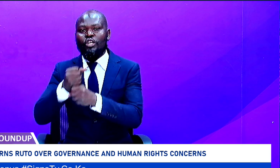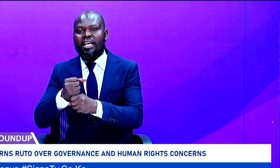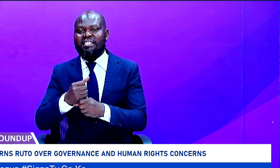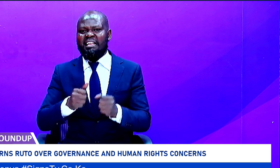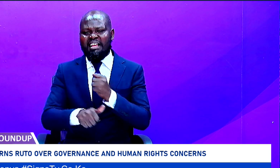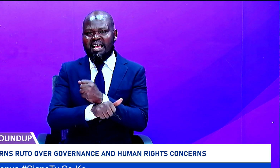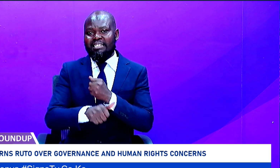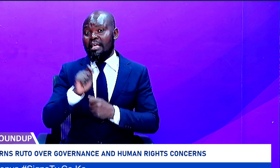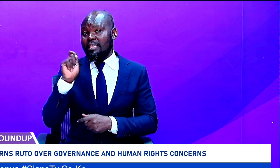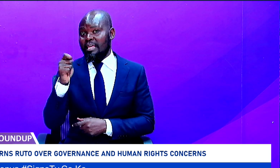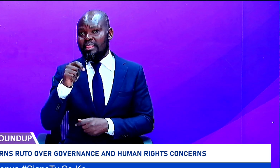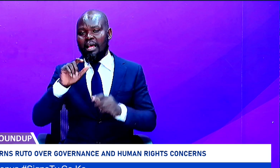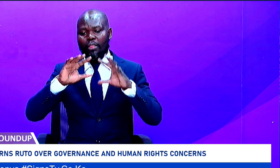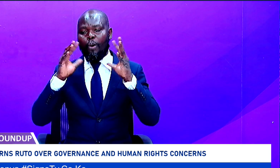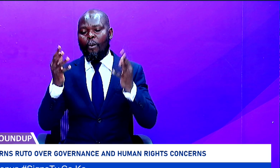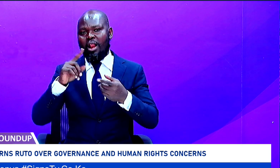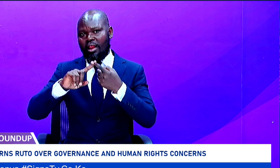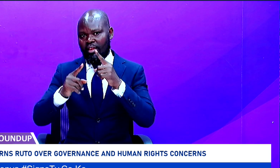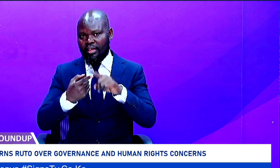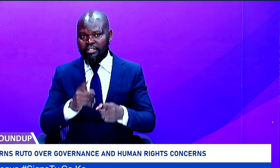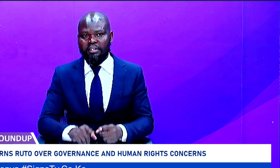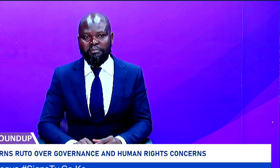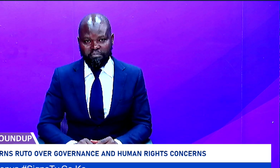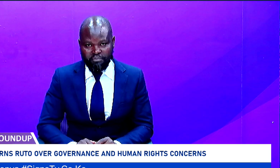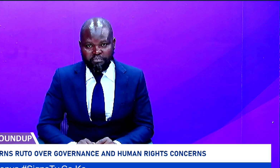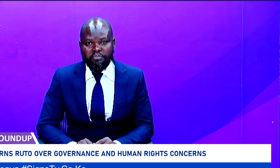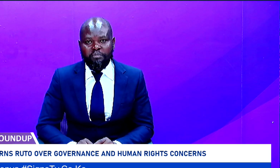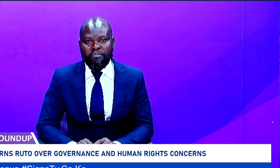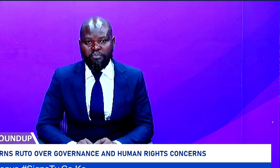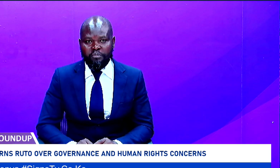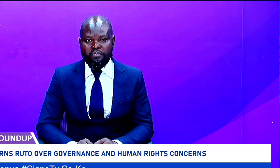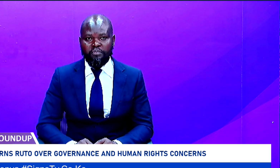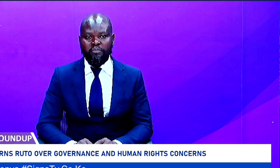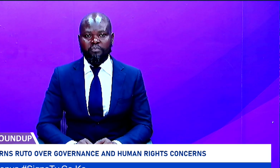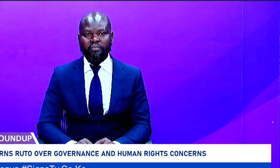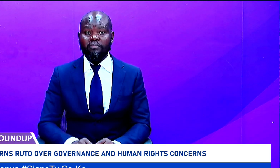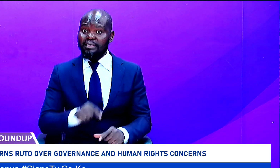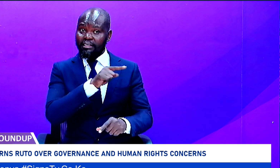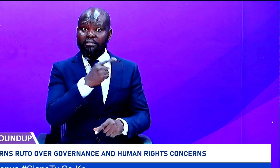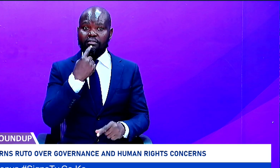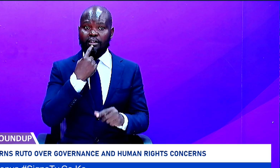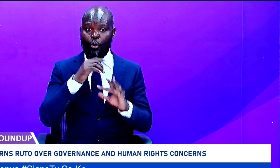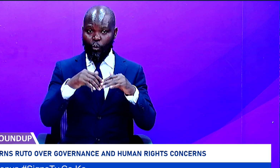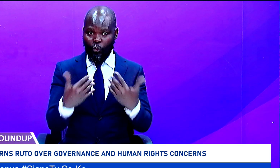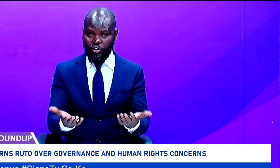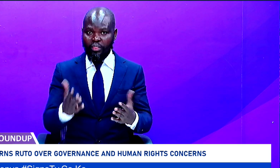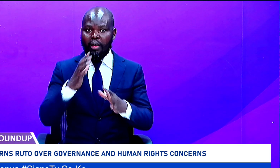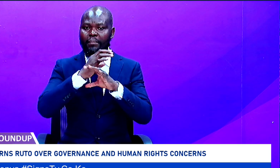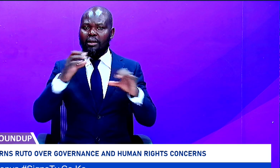could erode public trust and damage Kenya's global standing. He accused the president of